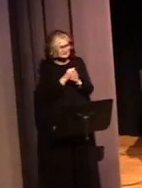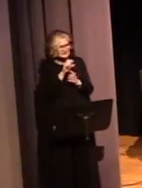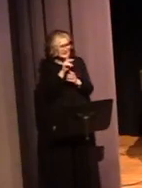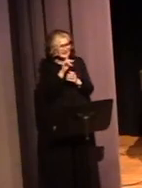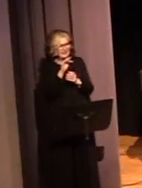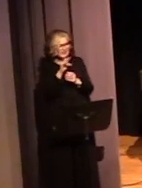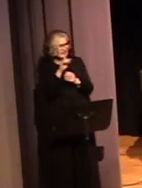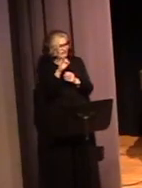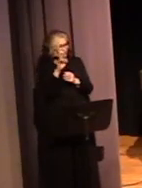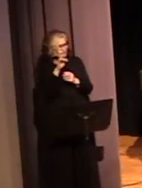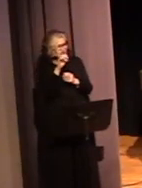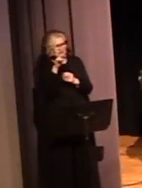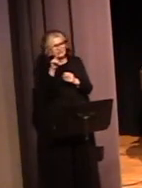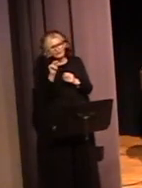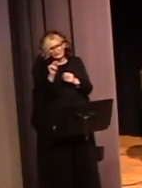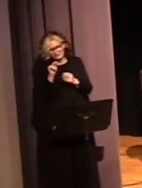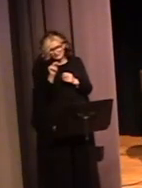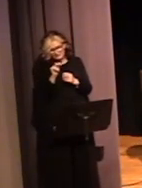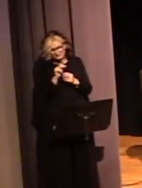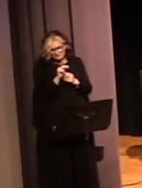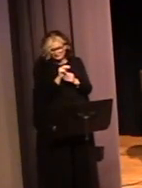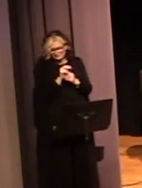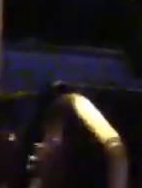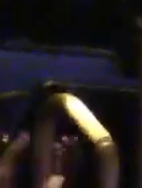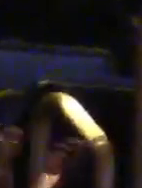Kenya Ferguson.